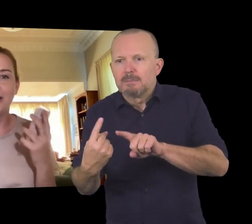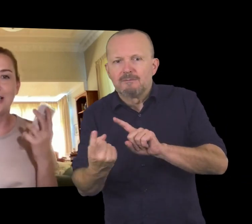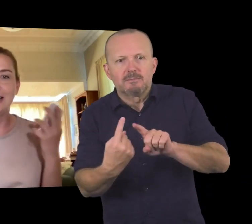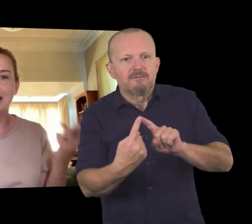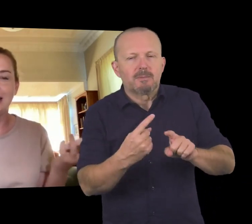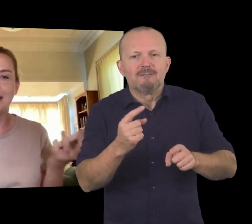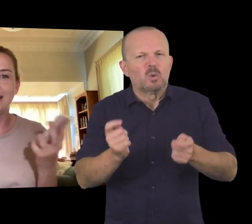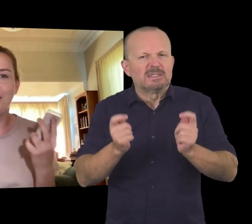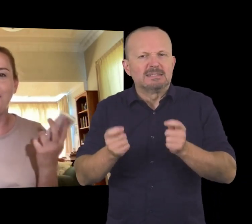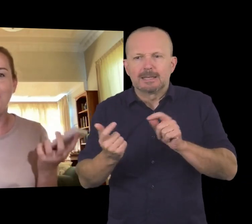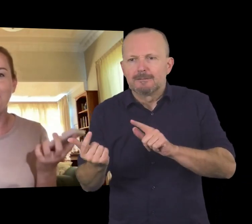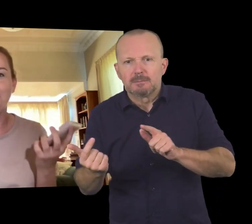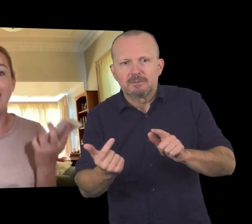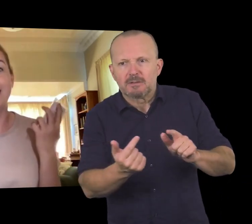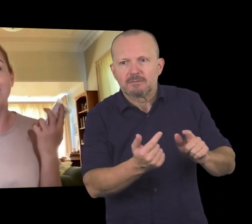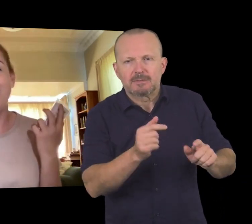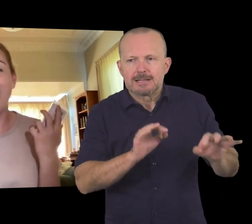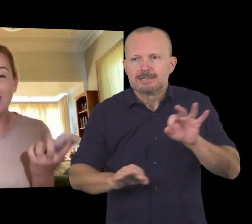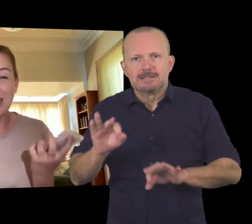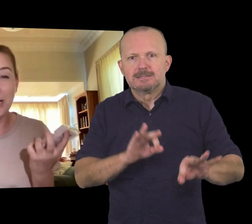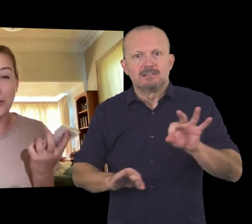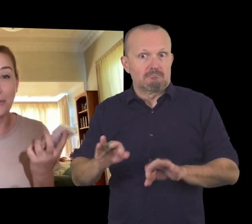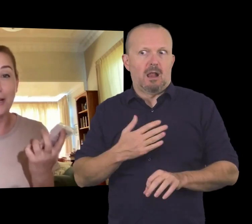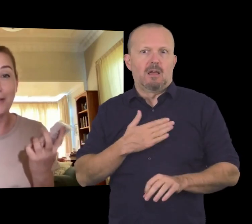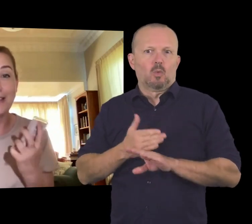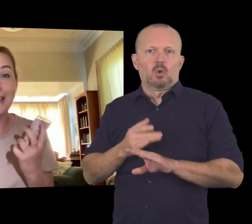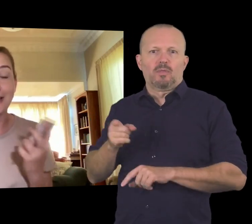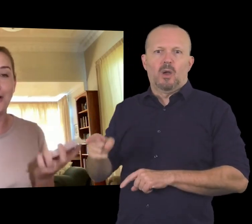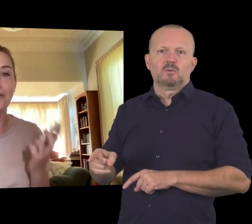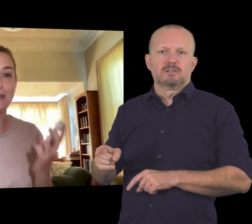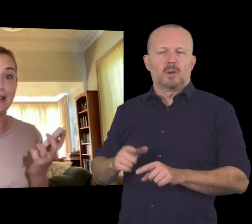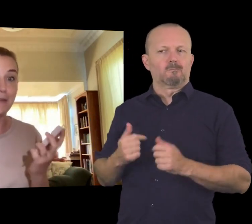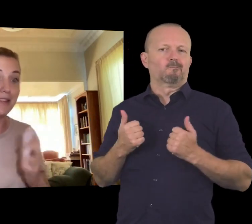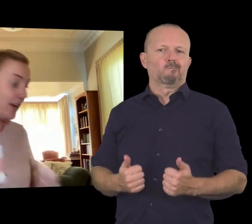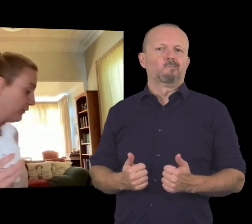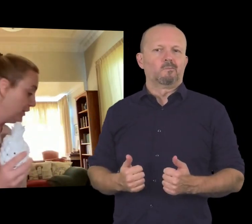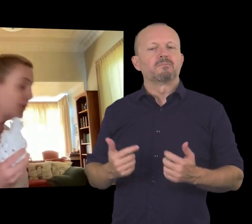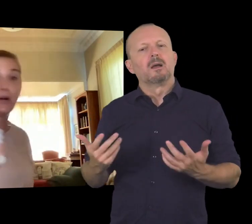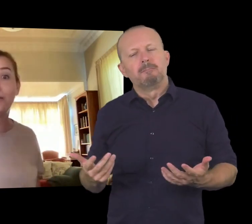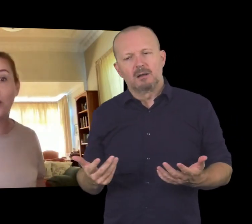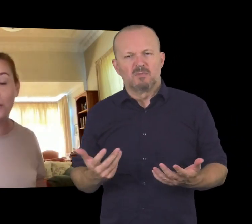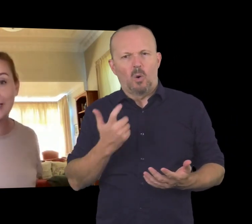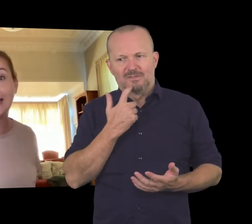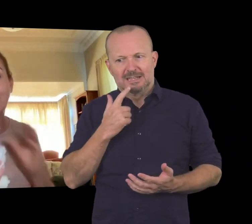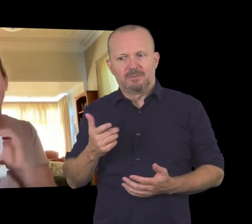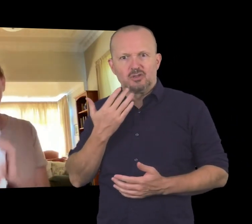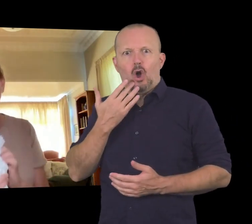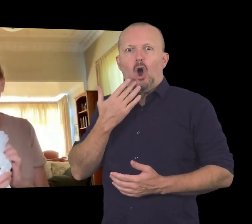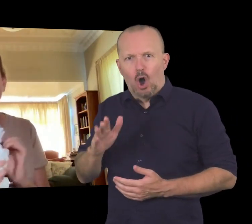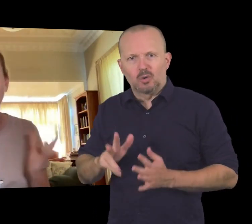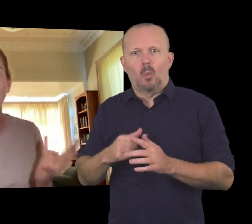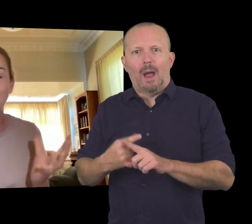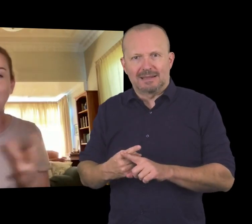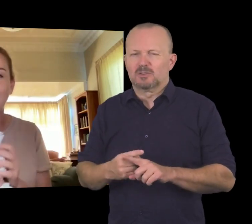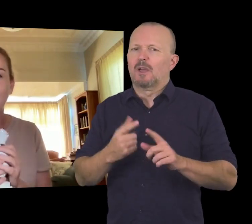our research and our testing and stuff. Yeah, I really enjoy working with these. So that's something that I often use, but obviously they are hot